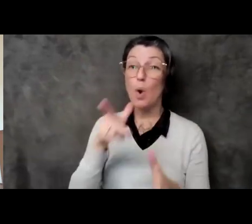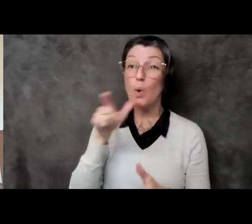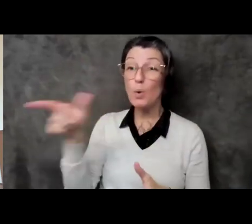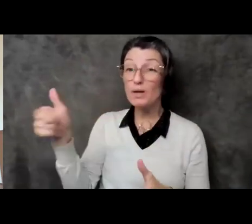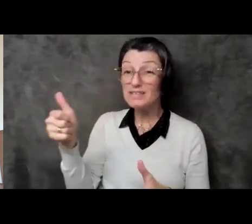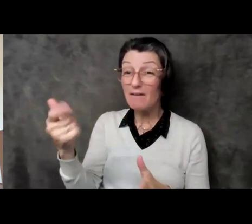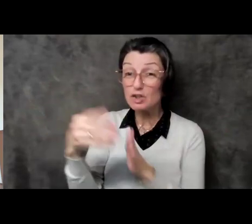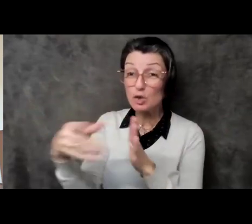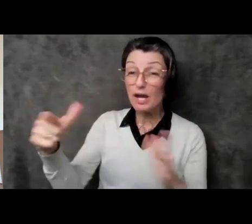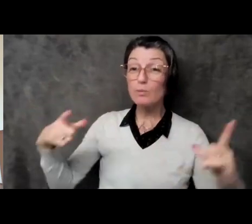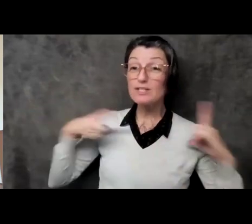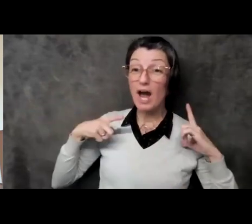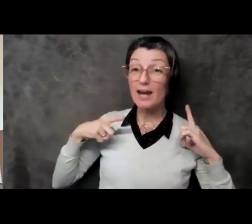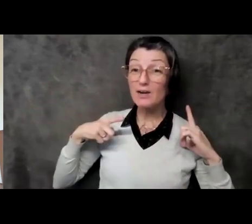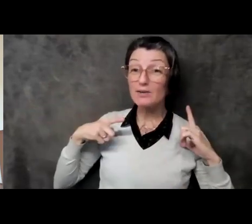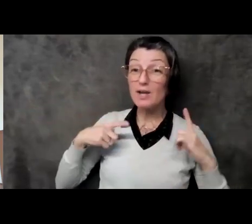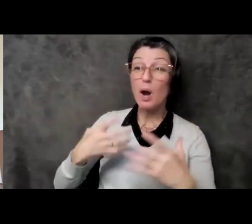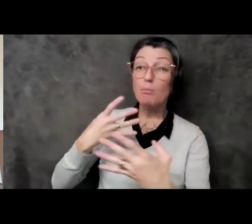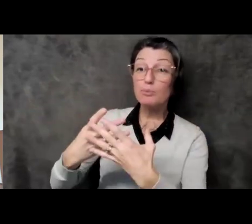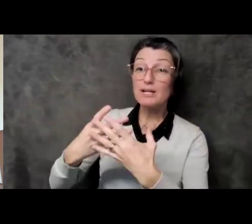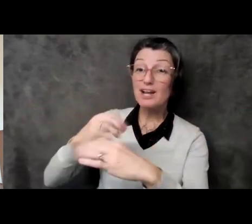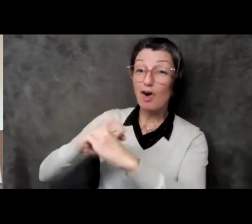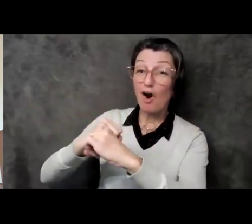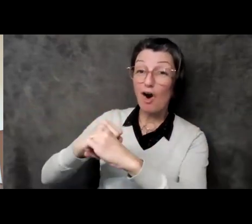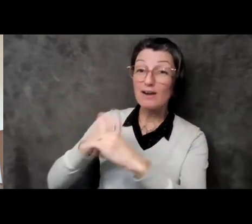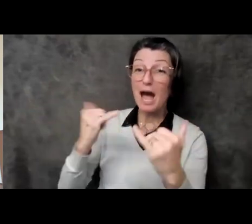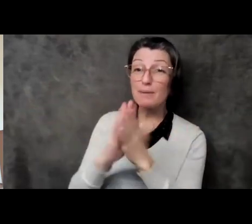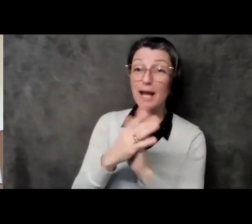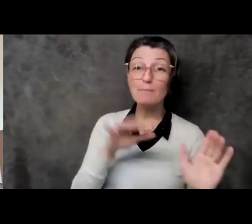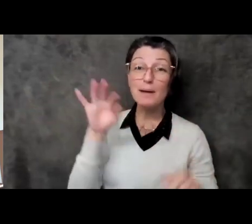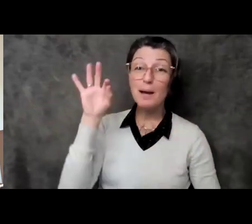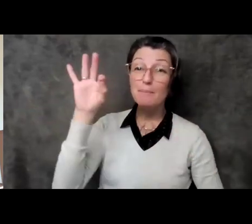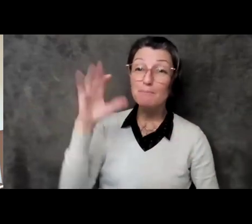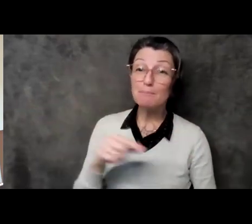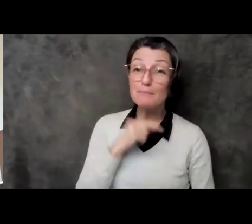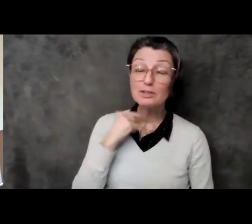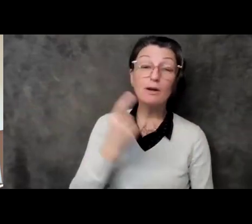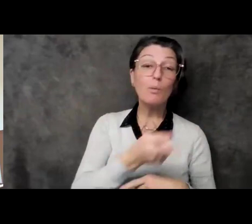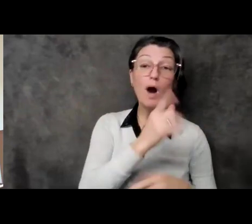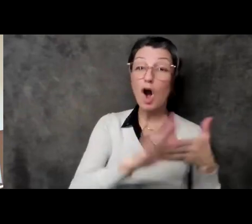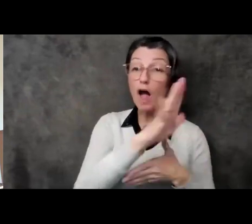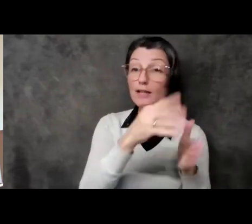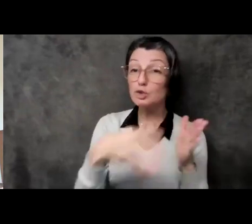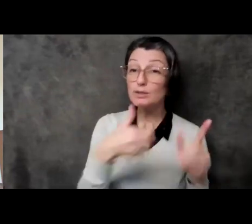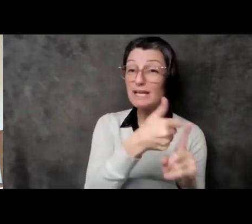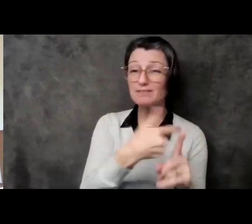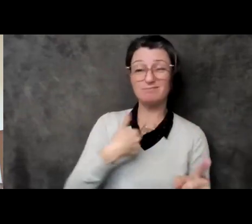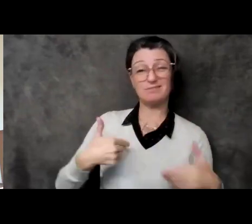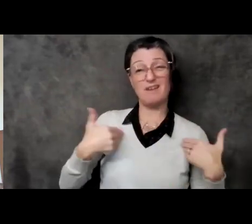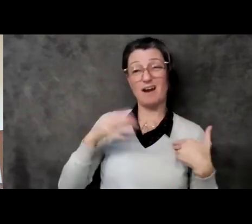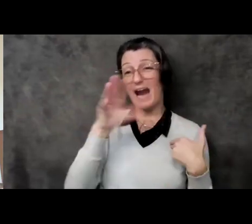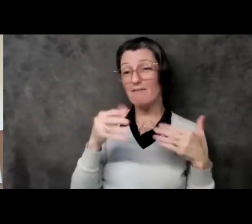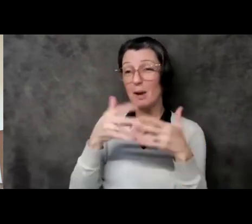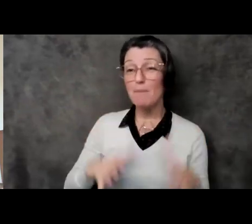guard, now minister, and college student, who writes of his experience as a young African-American